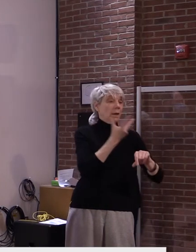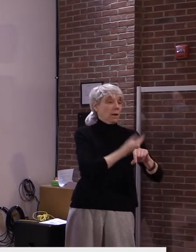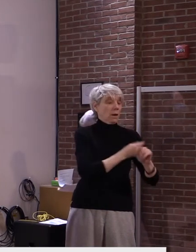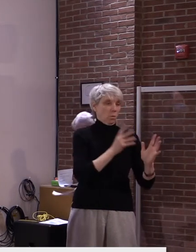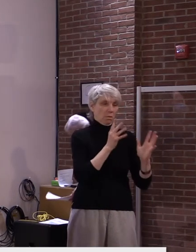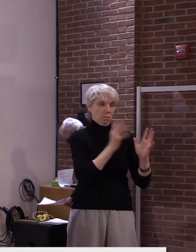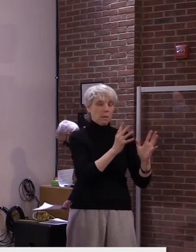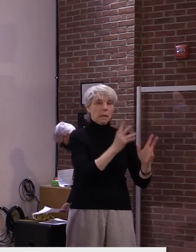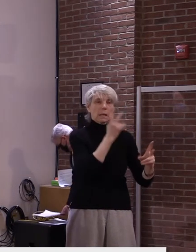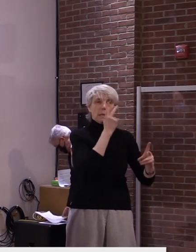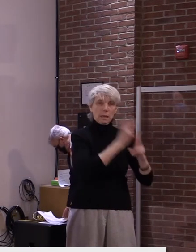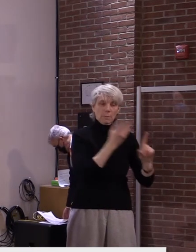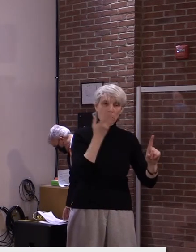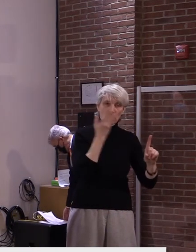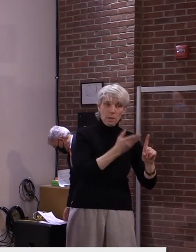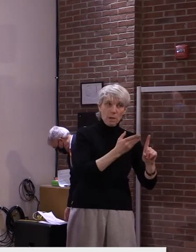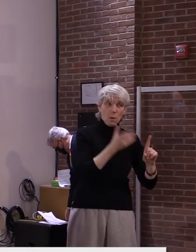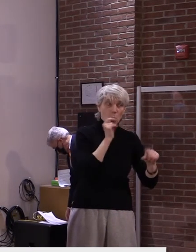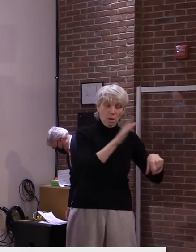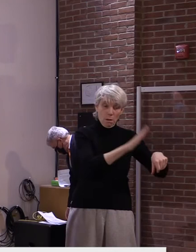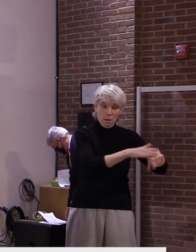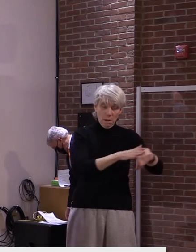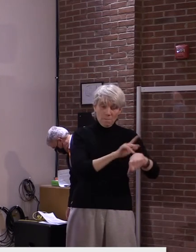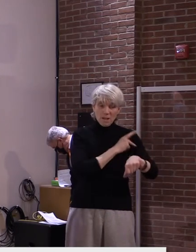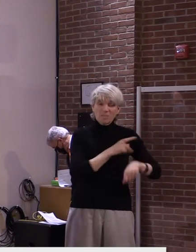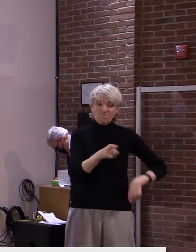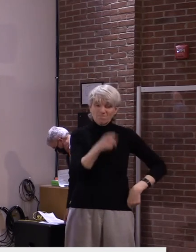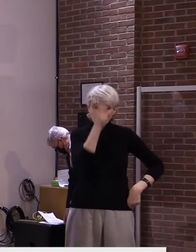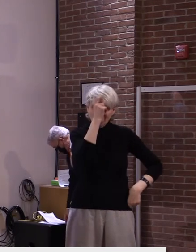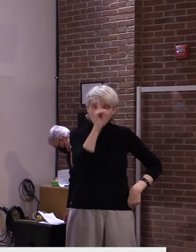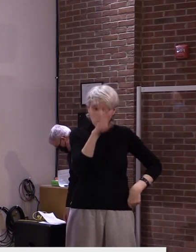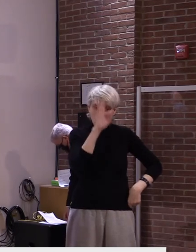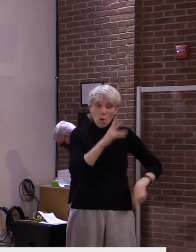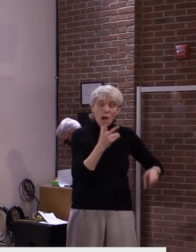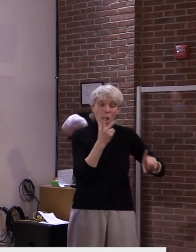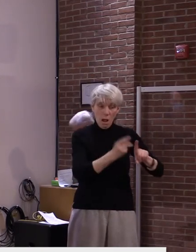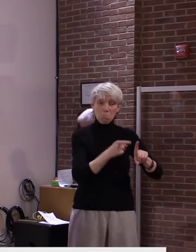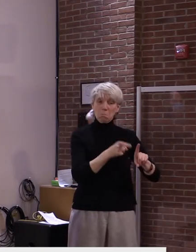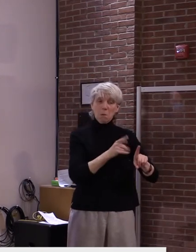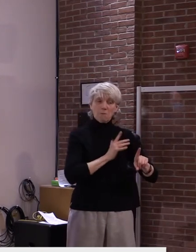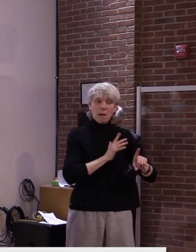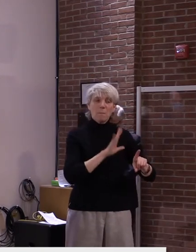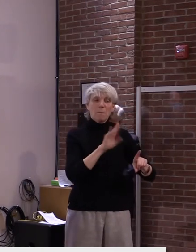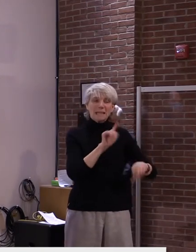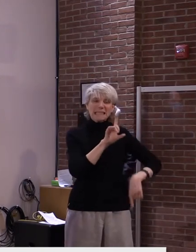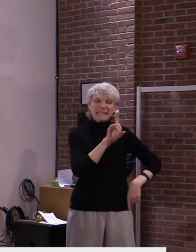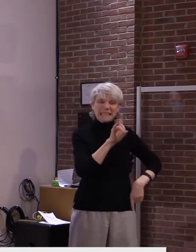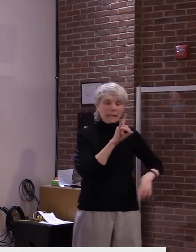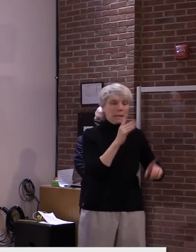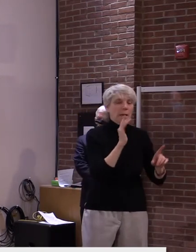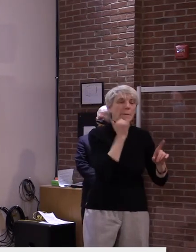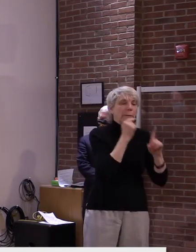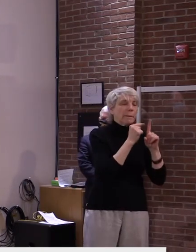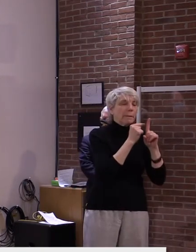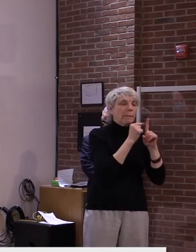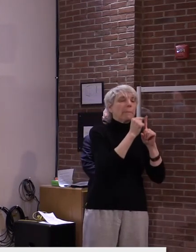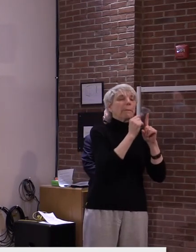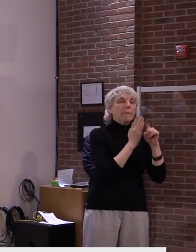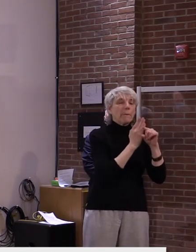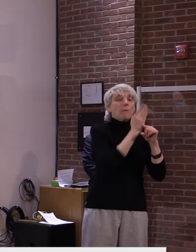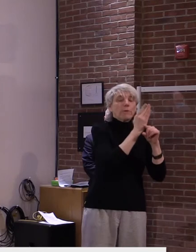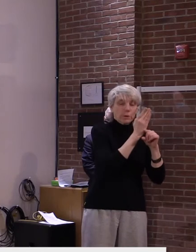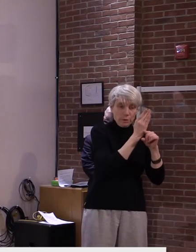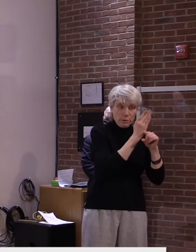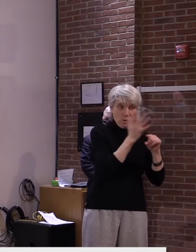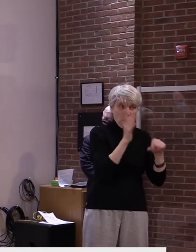that their vaccine was part of the group that went slightly above the temperature